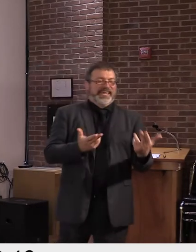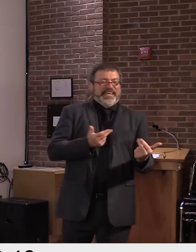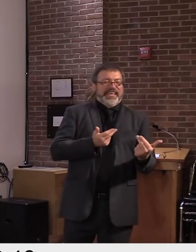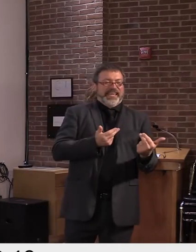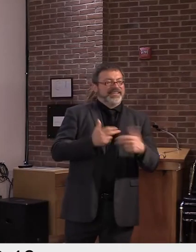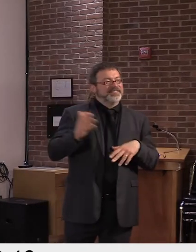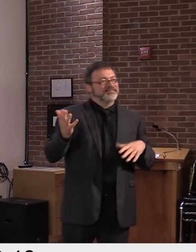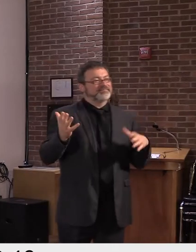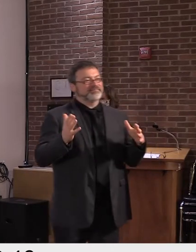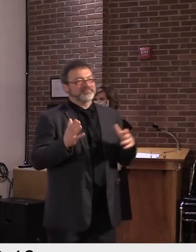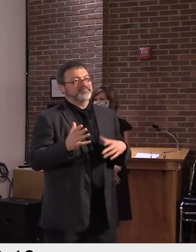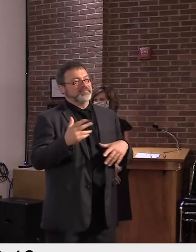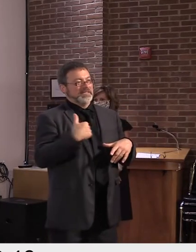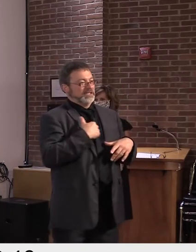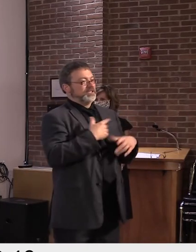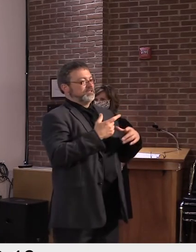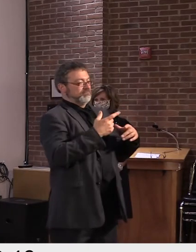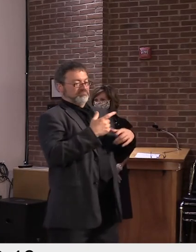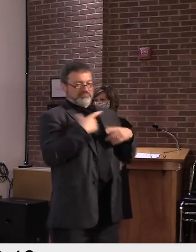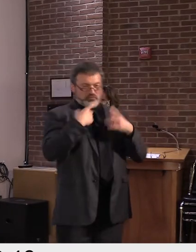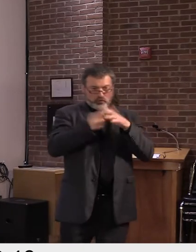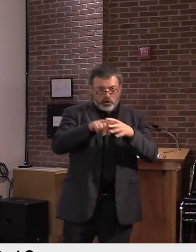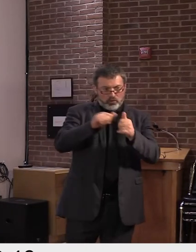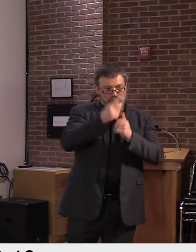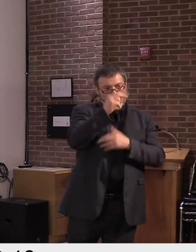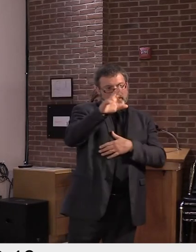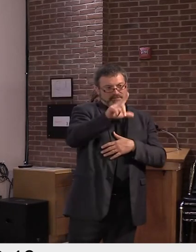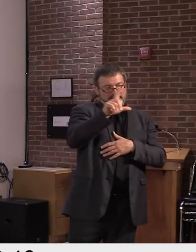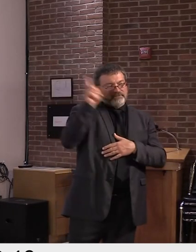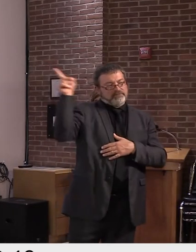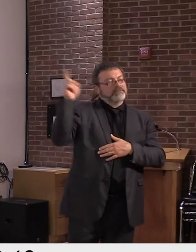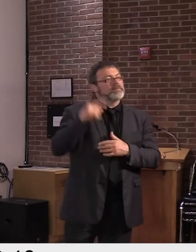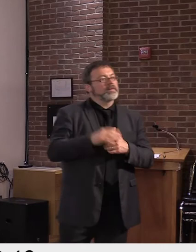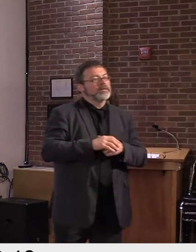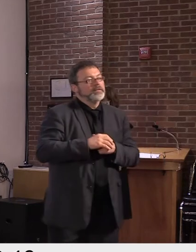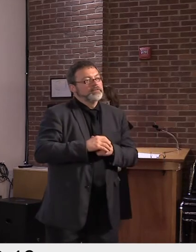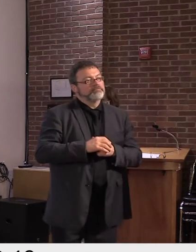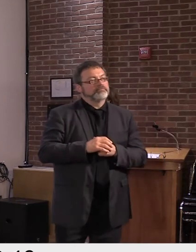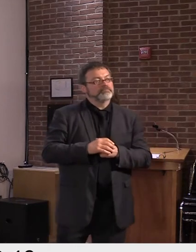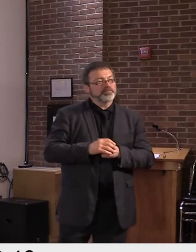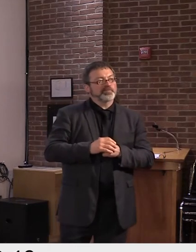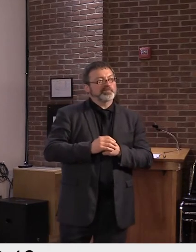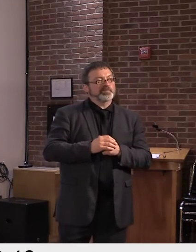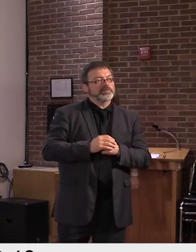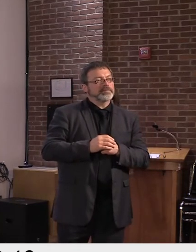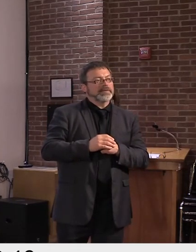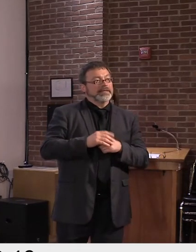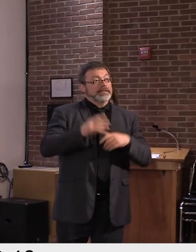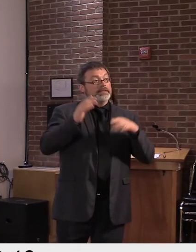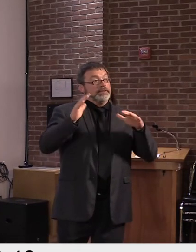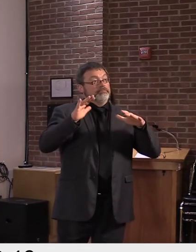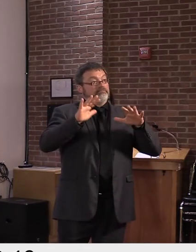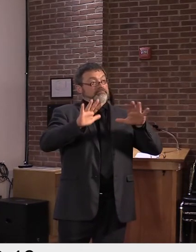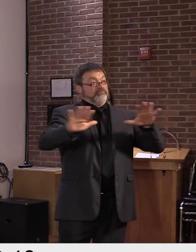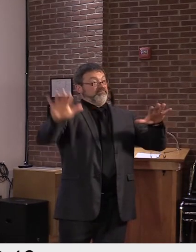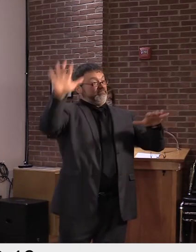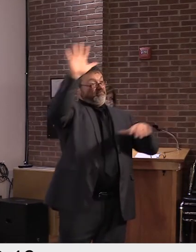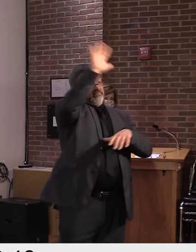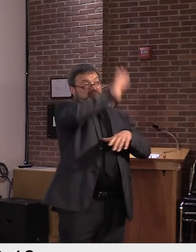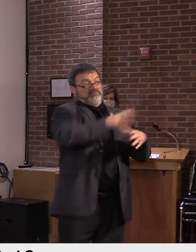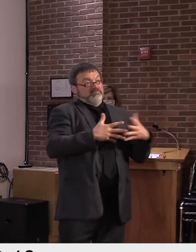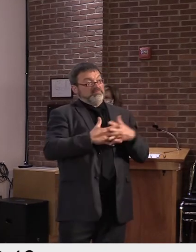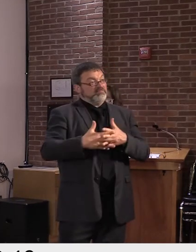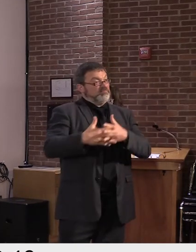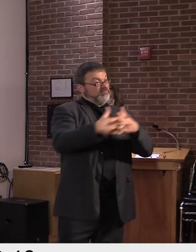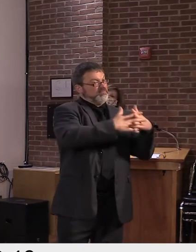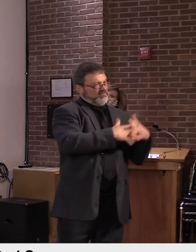with the number nationwide, with the number of cases going up and the number of the confirmed fatality